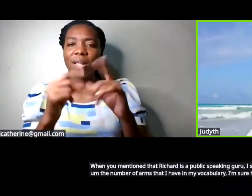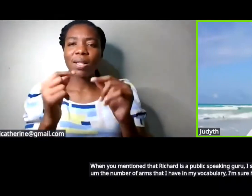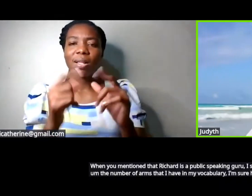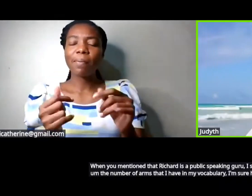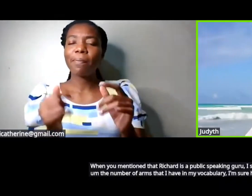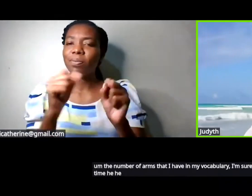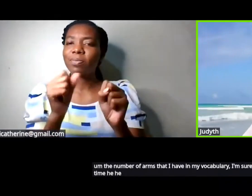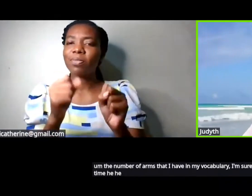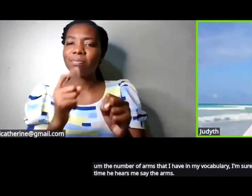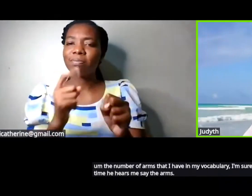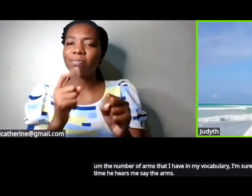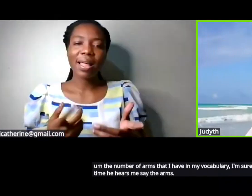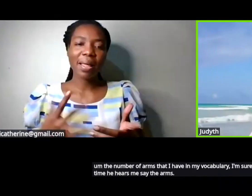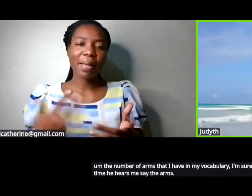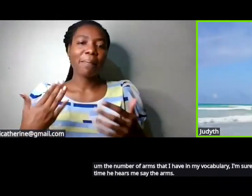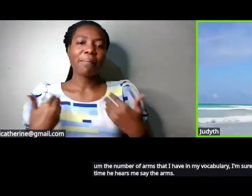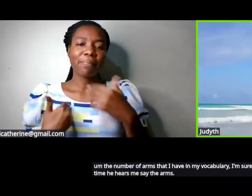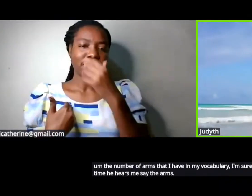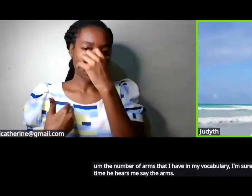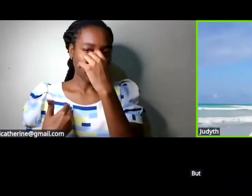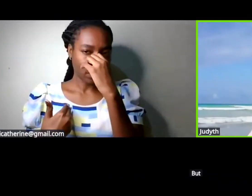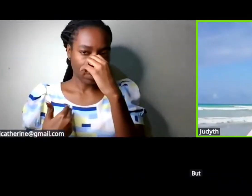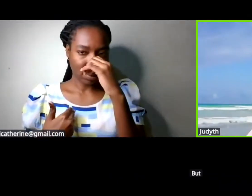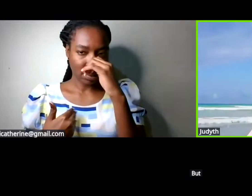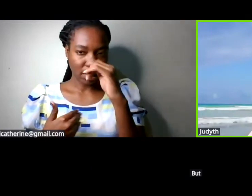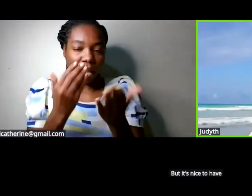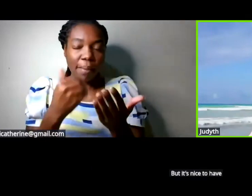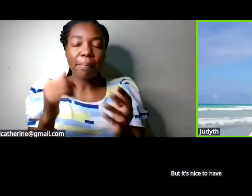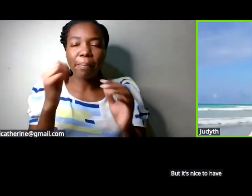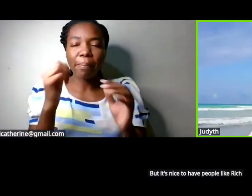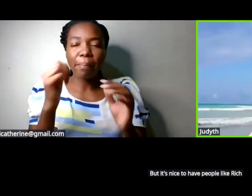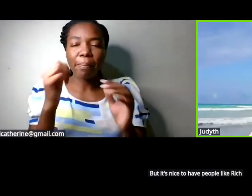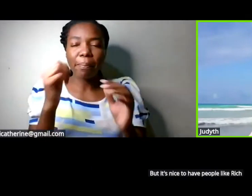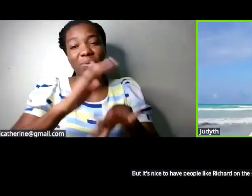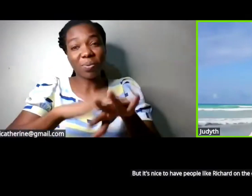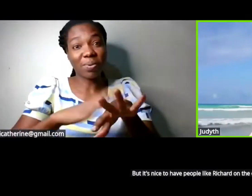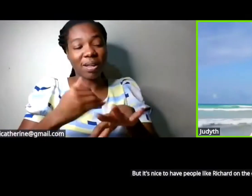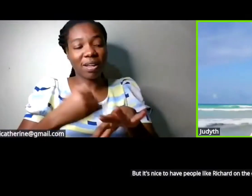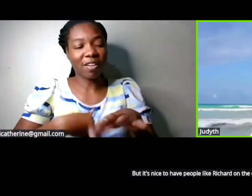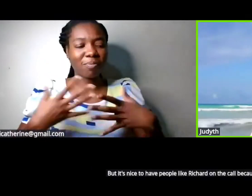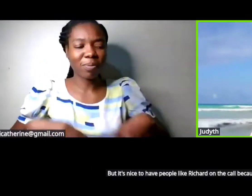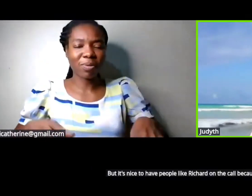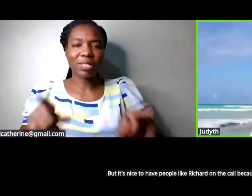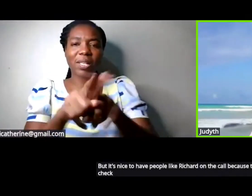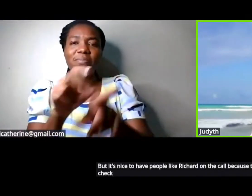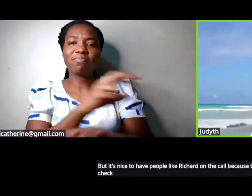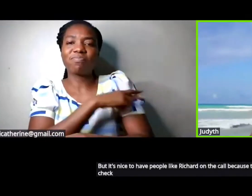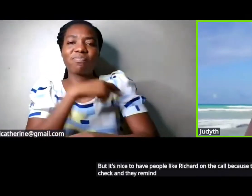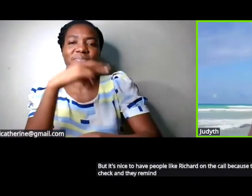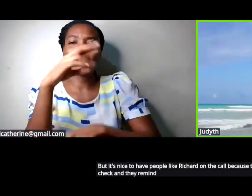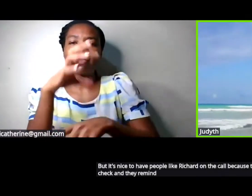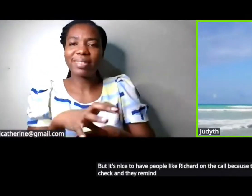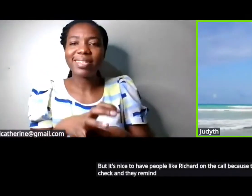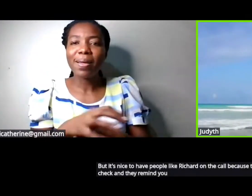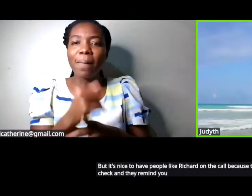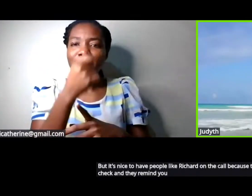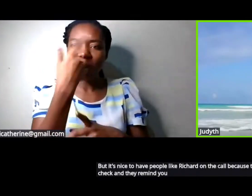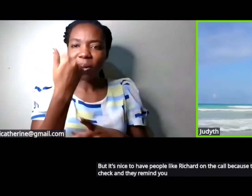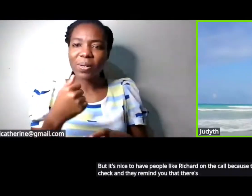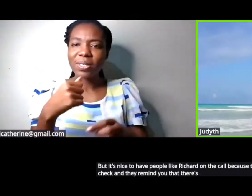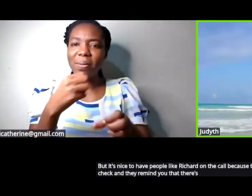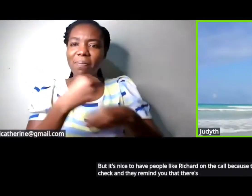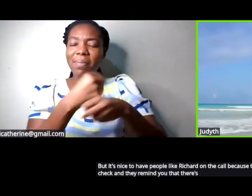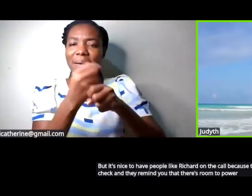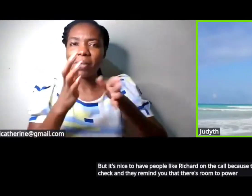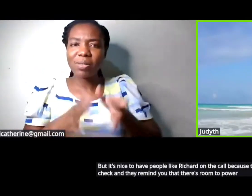me say the arms. But it's nice to have people like Richard on the call because they keep you in check and they remind you that there's room to panel beat